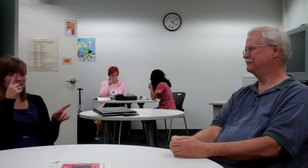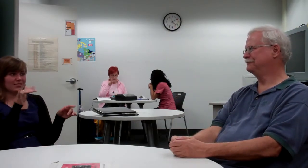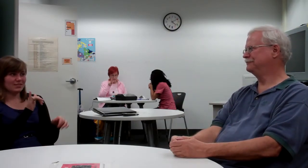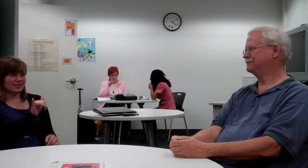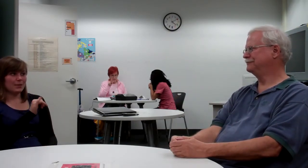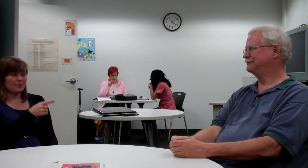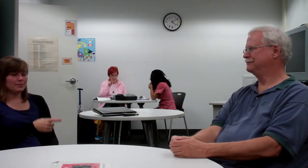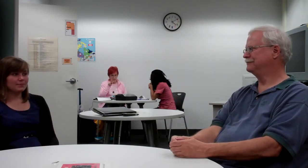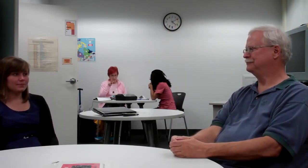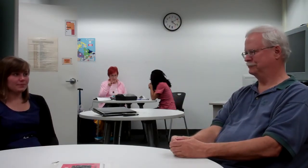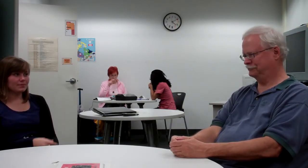someone else deal with it.